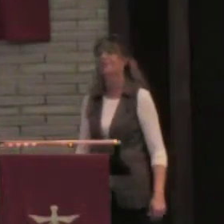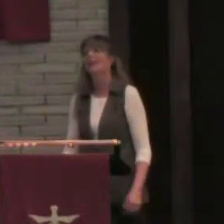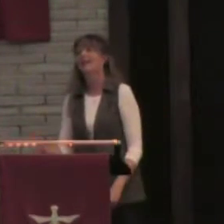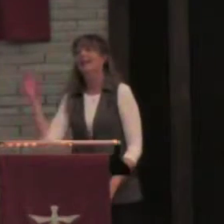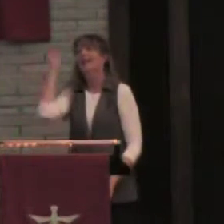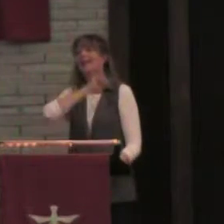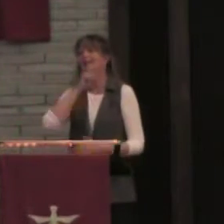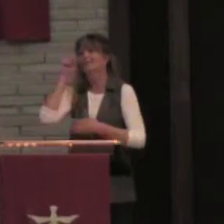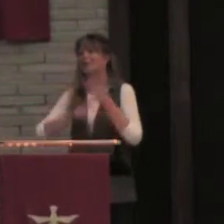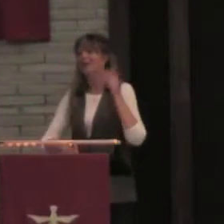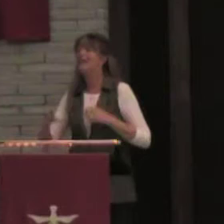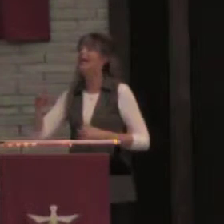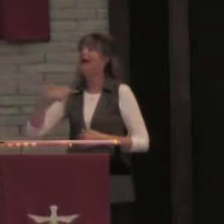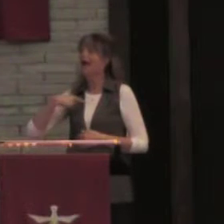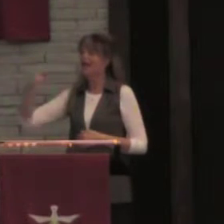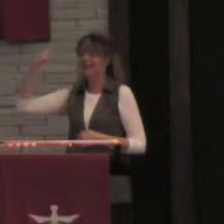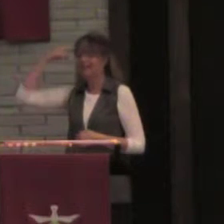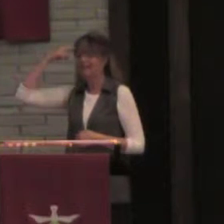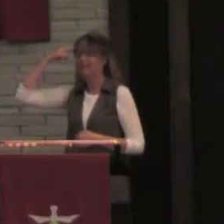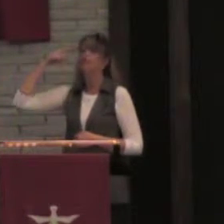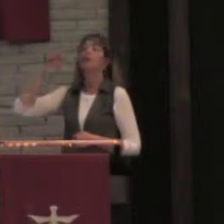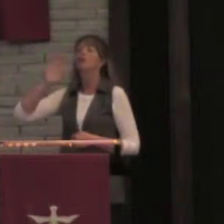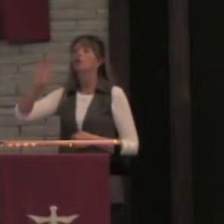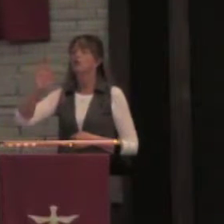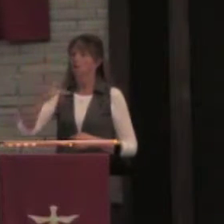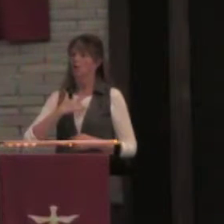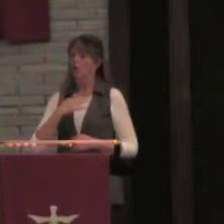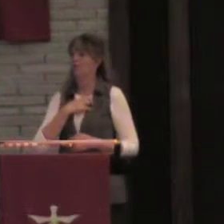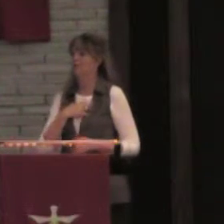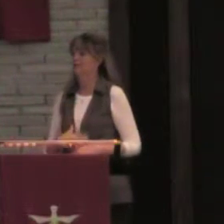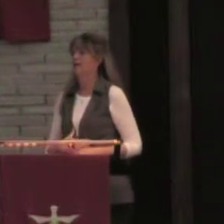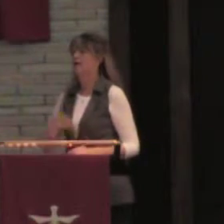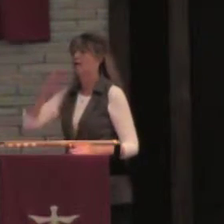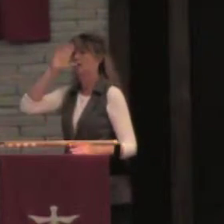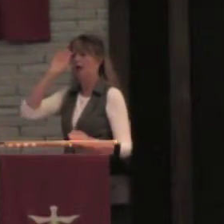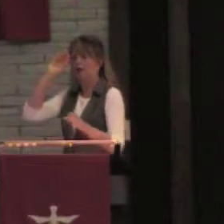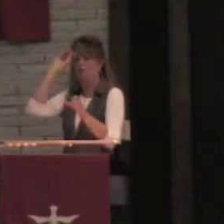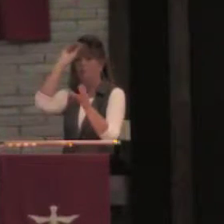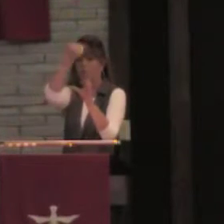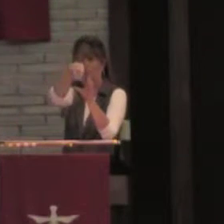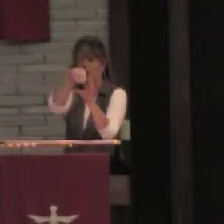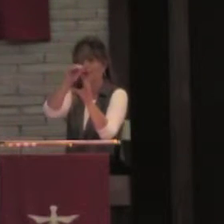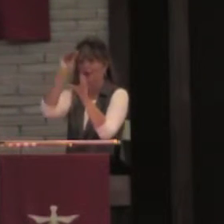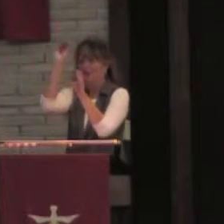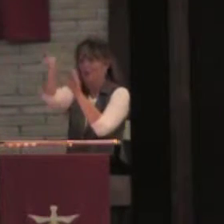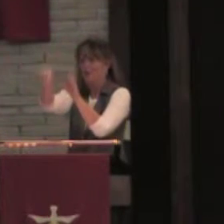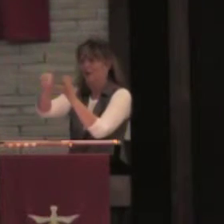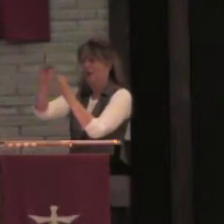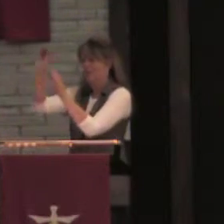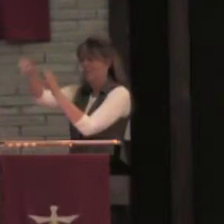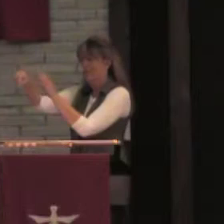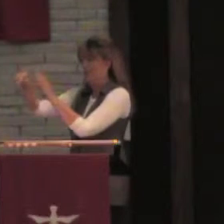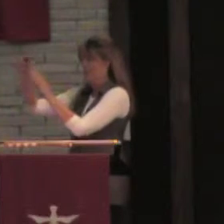of course, somebody said. Guess what? I think that the desires of your heart, that God puts those